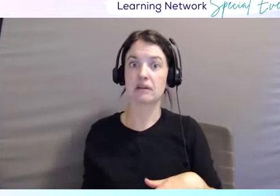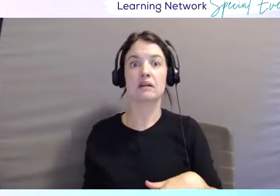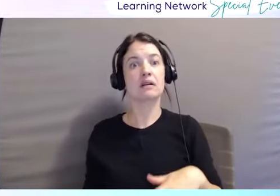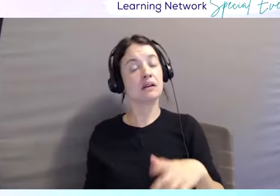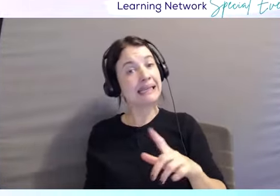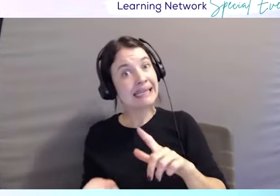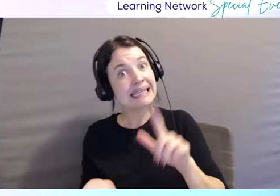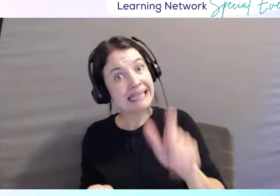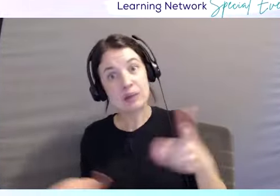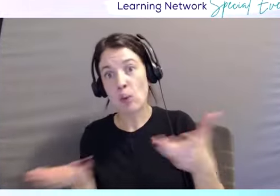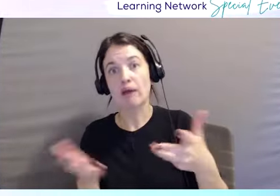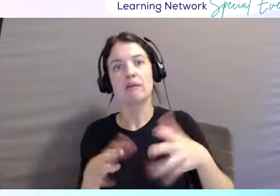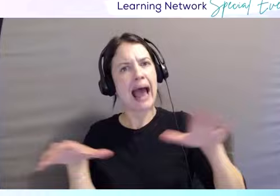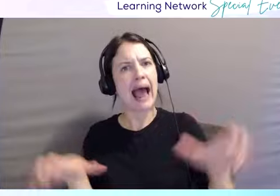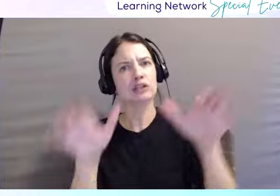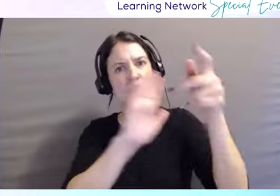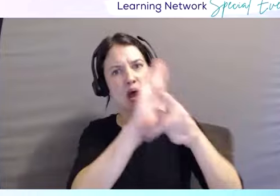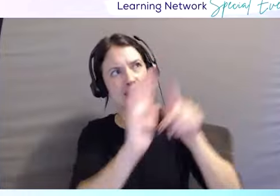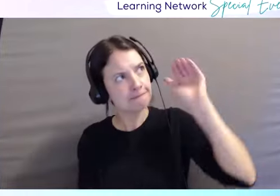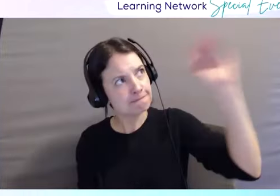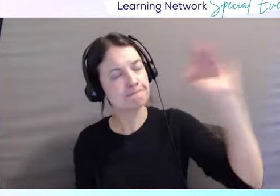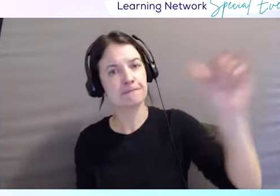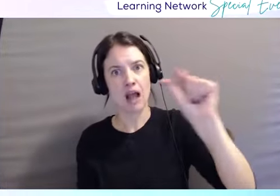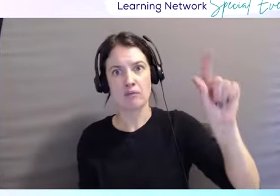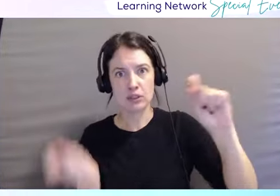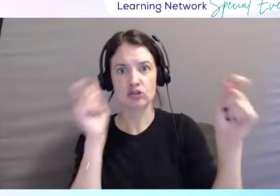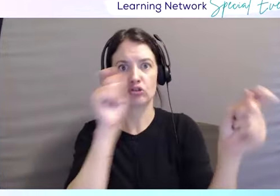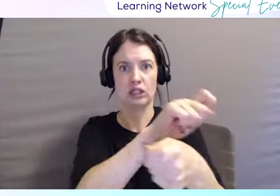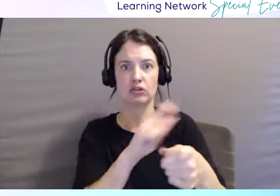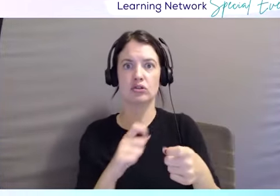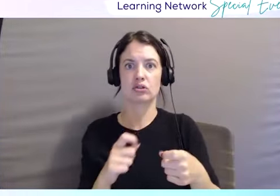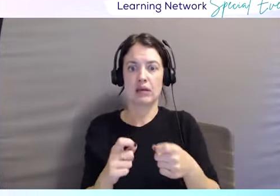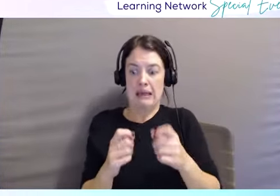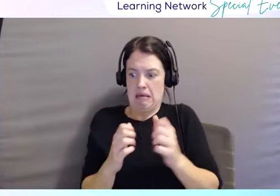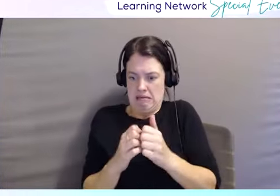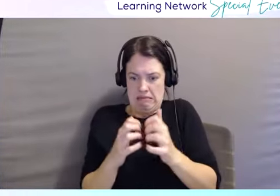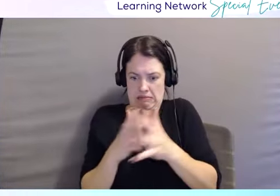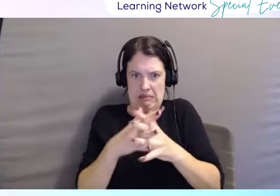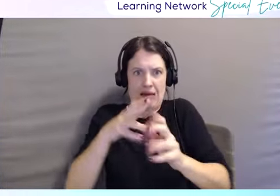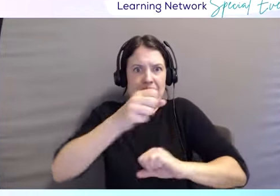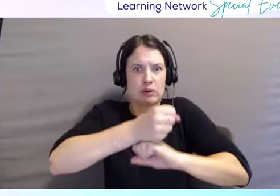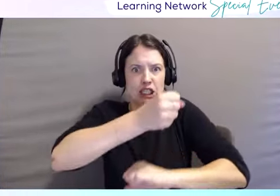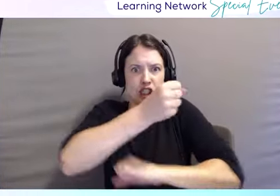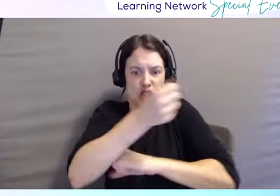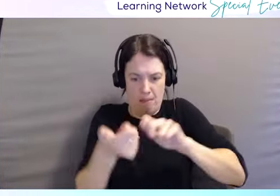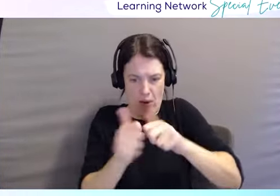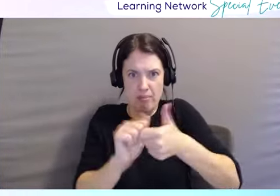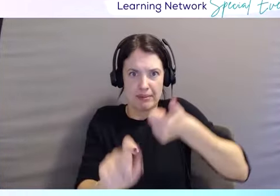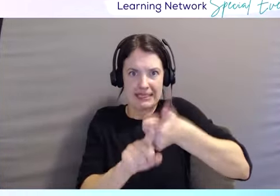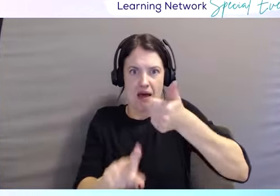and structural change to look at these structural problems that actually prevent us from being clear about